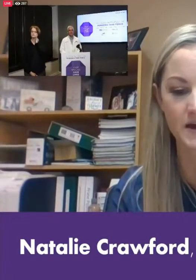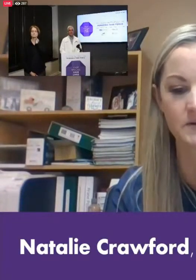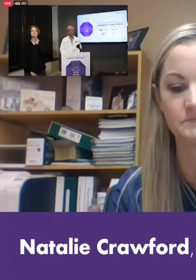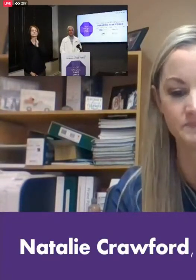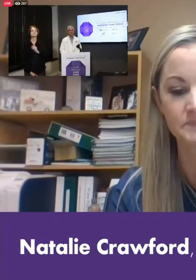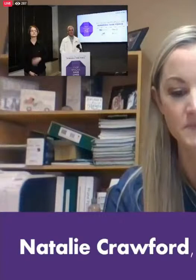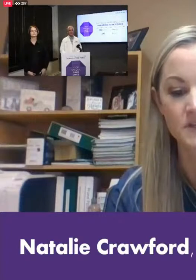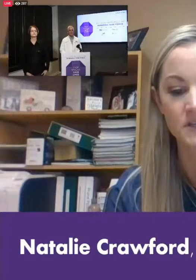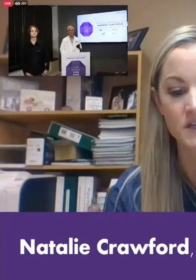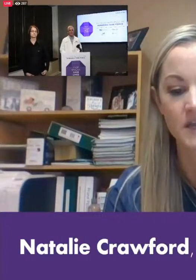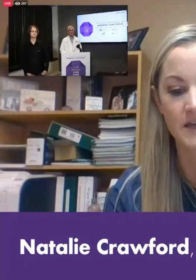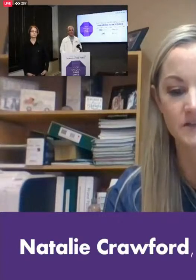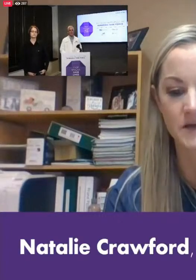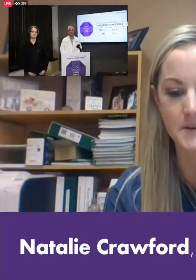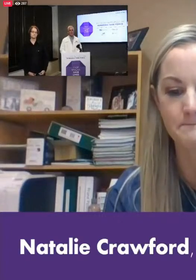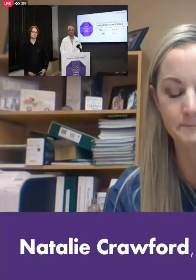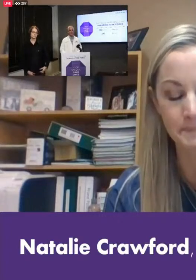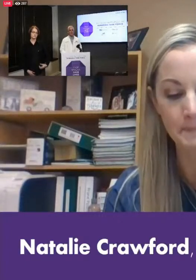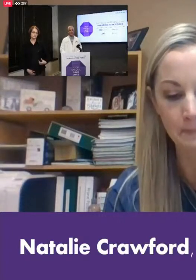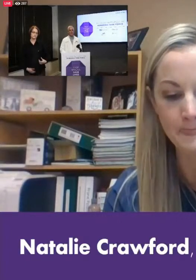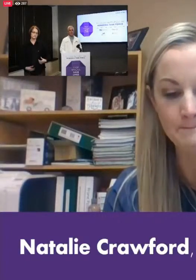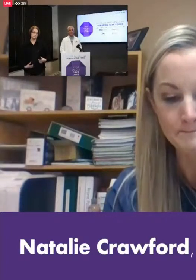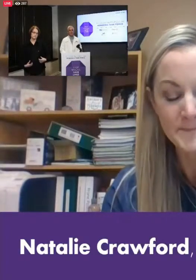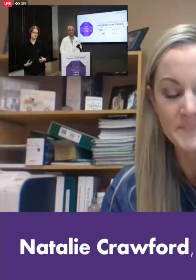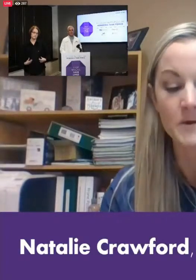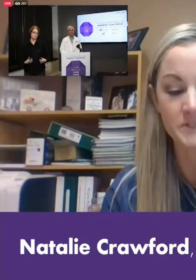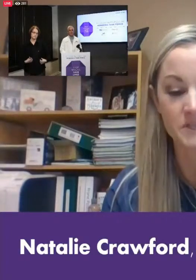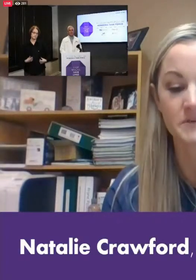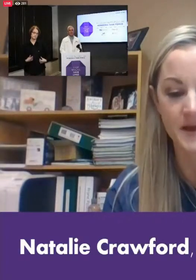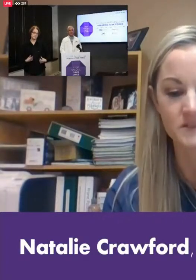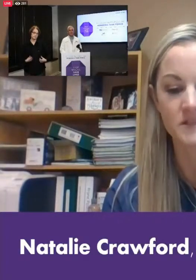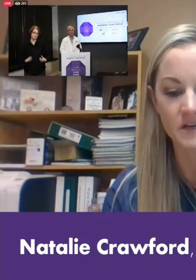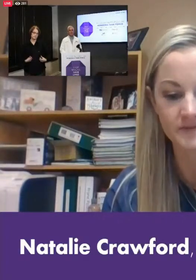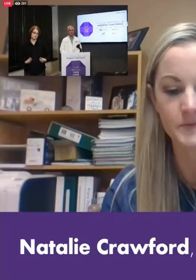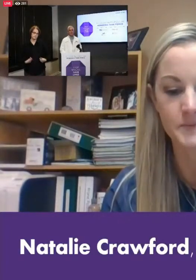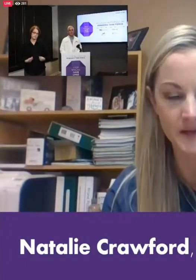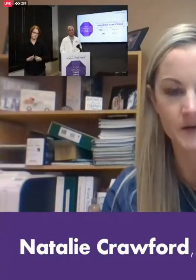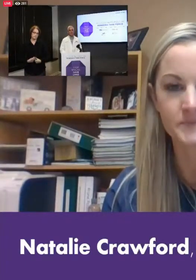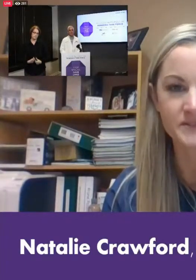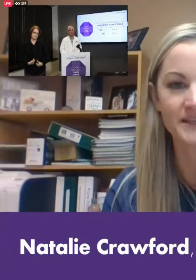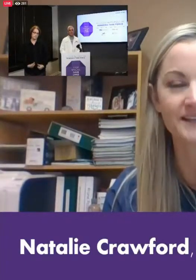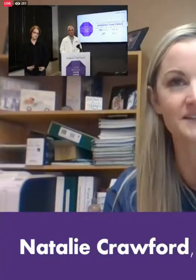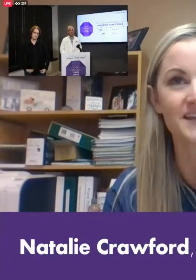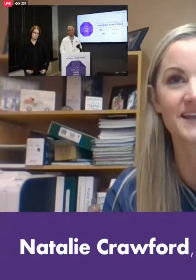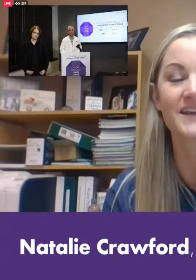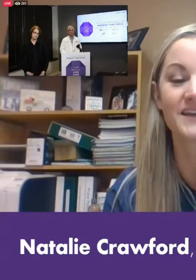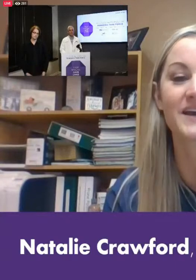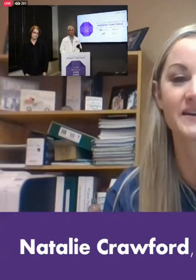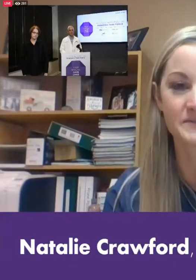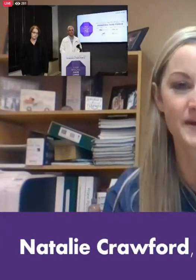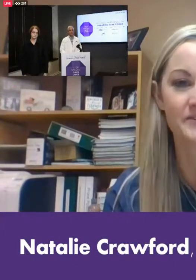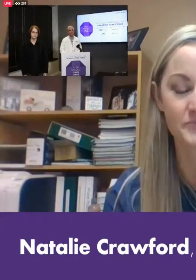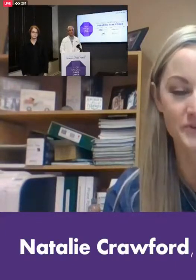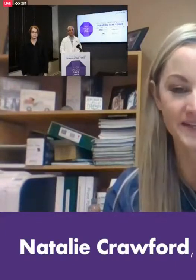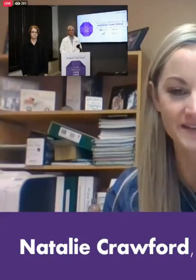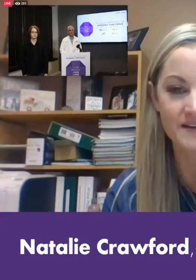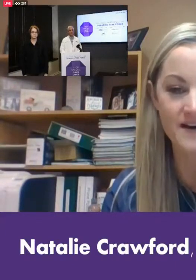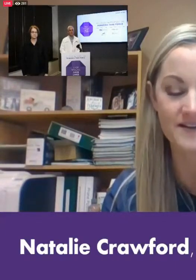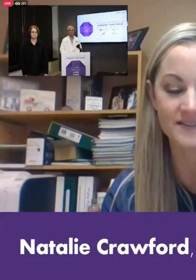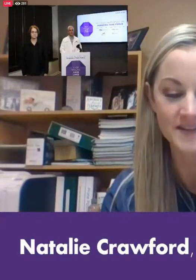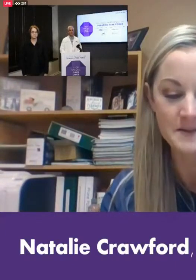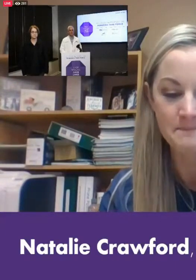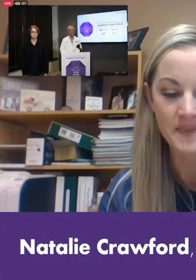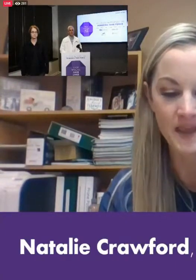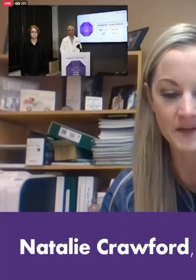promise you won't wake up." And we took the mask off and we played our music, and he got his bite of